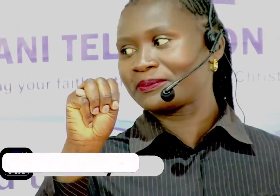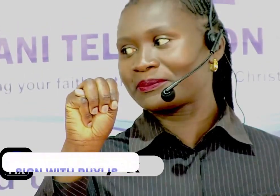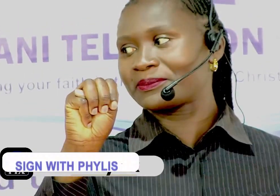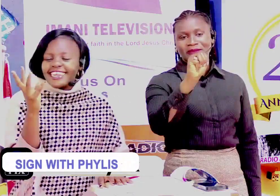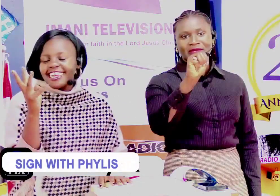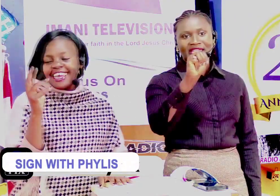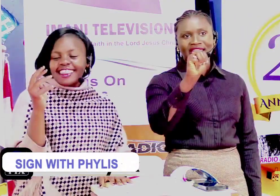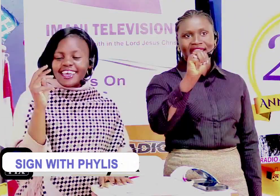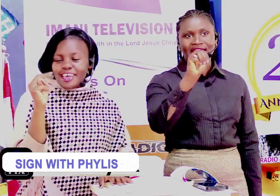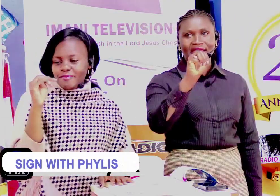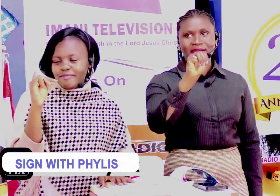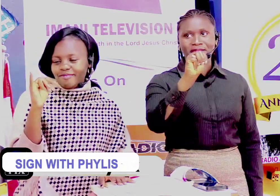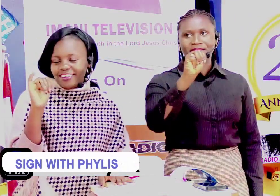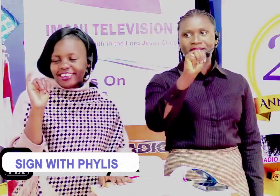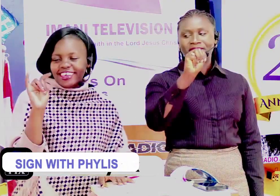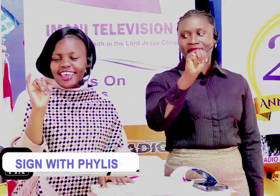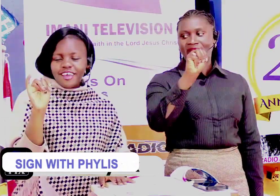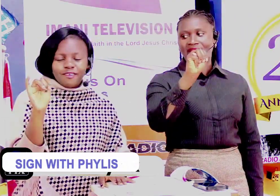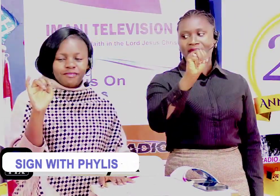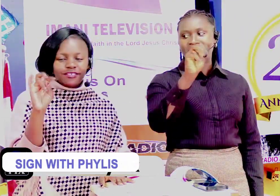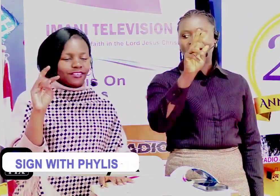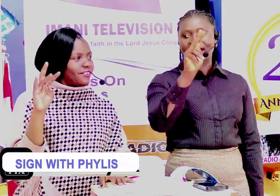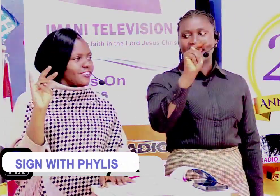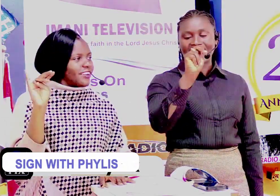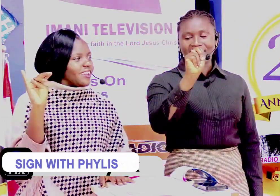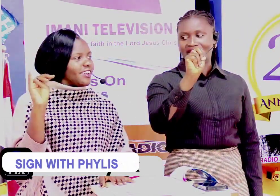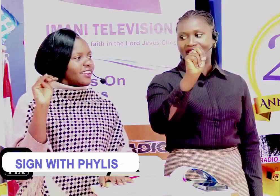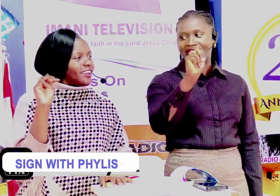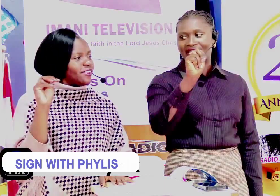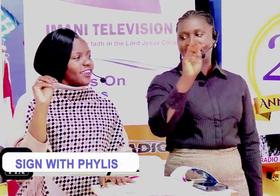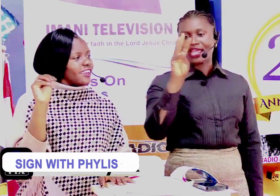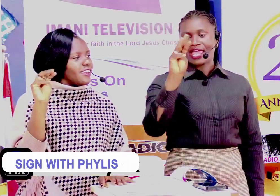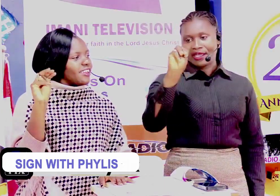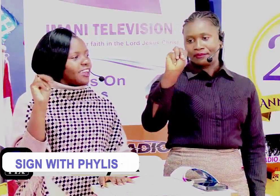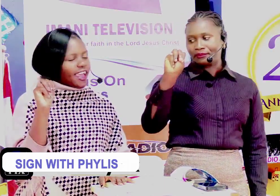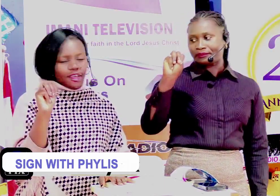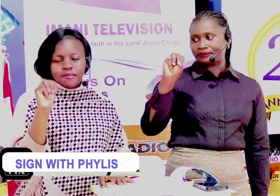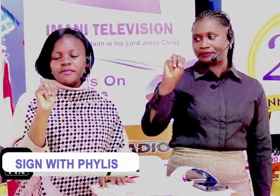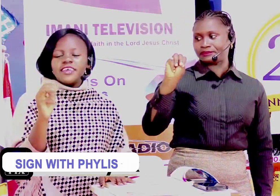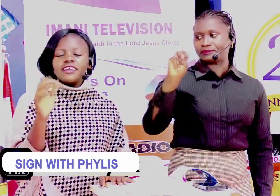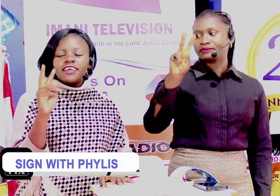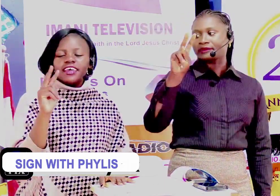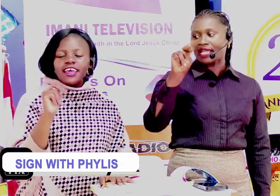line. The M. Okay. M. Sorry. N. Okay. M. M.